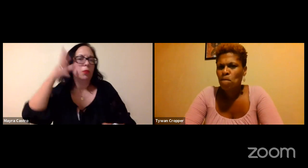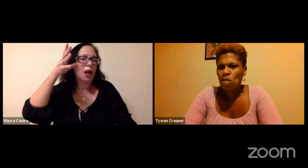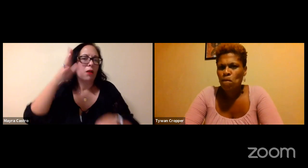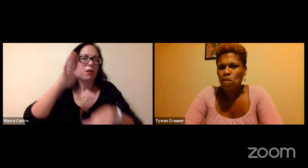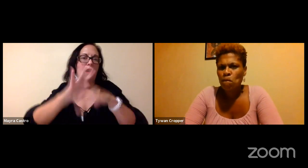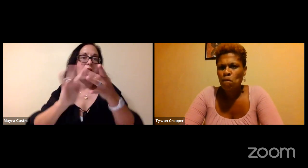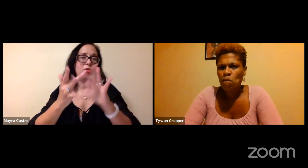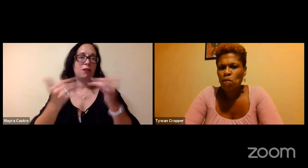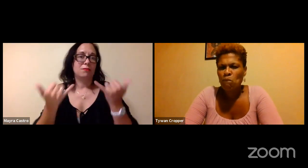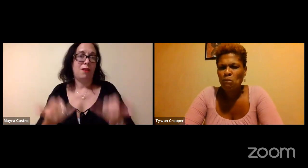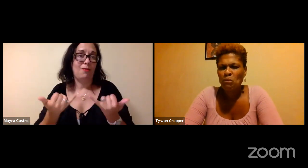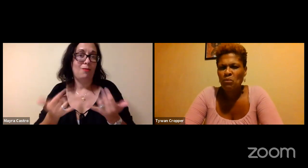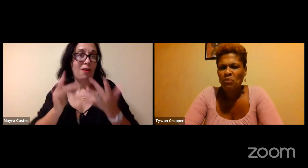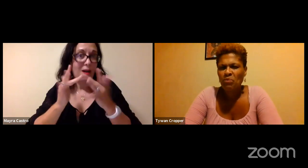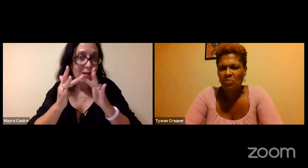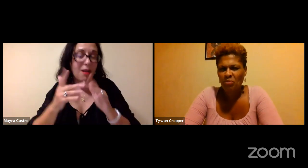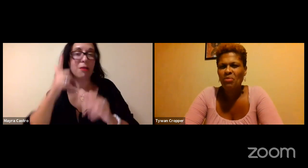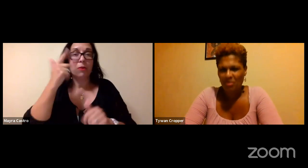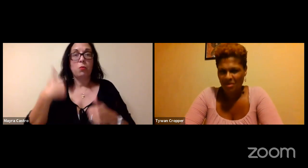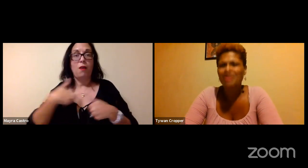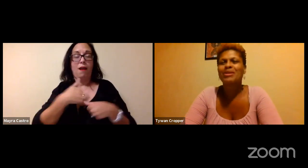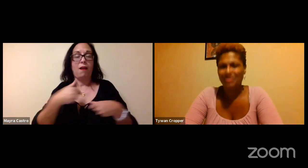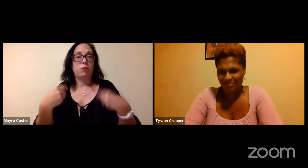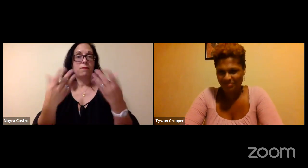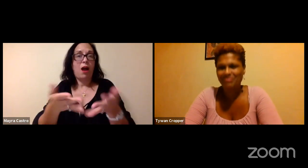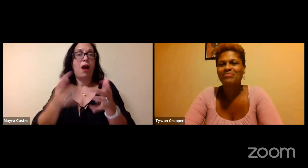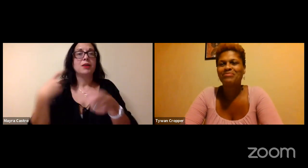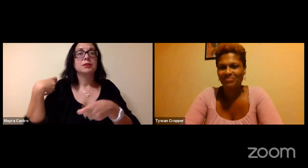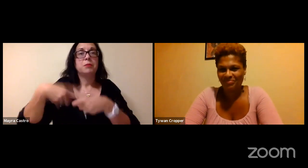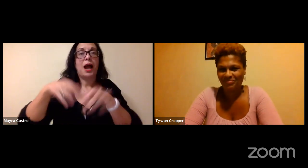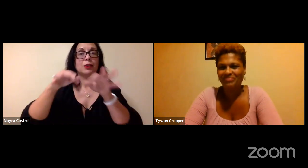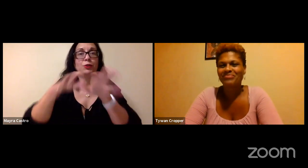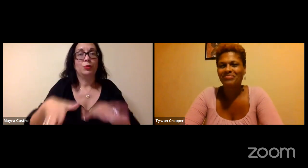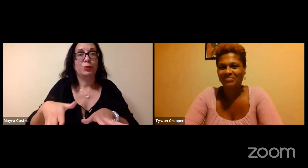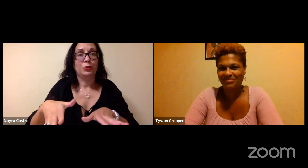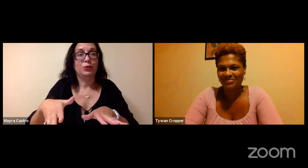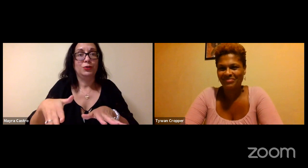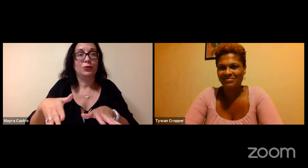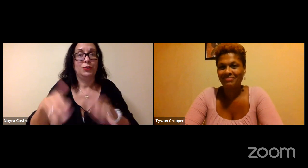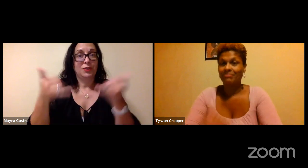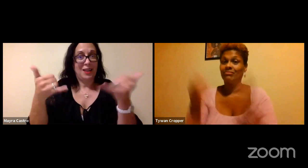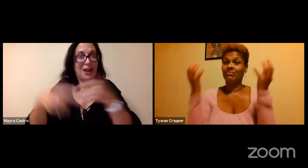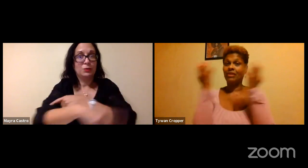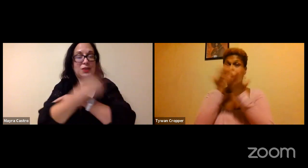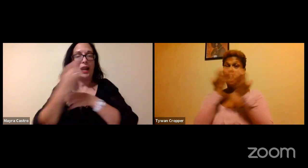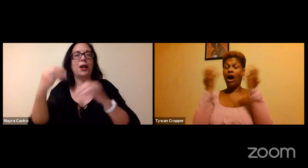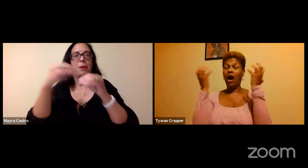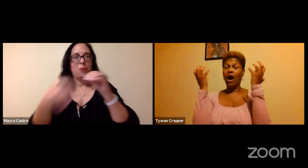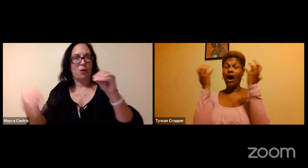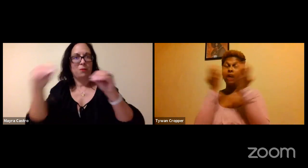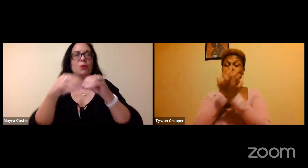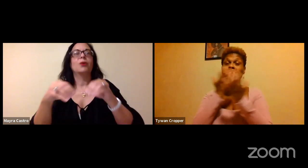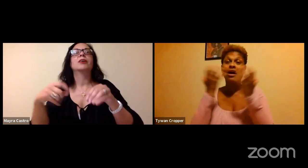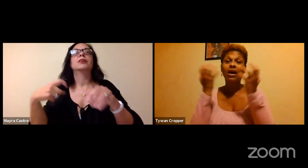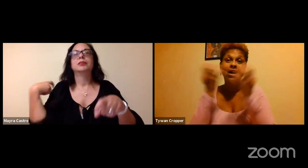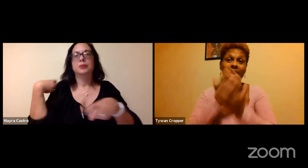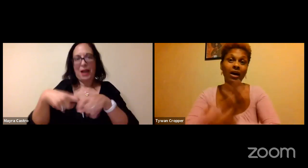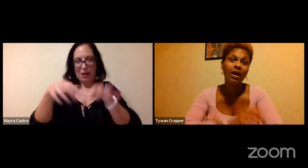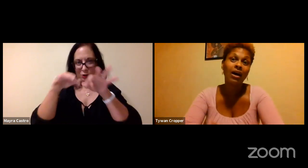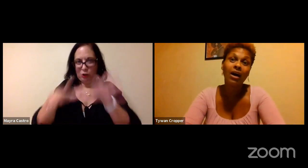And them having an opportunity for the kids and their parents to attend workshops. We've been